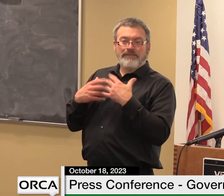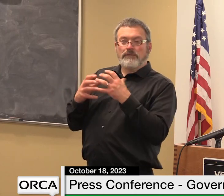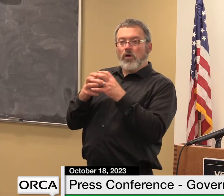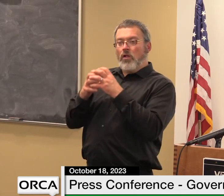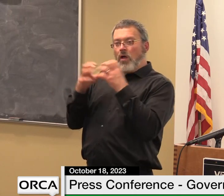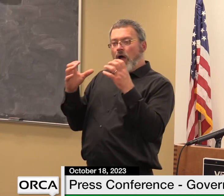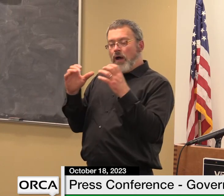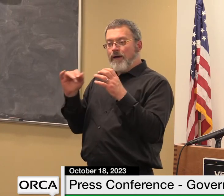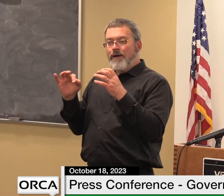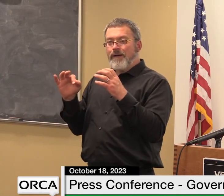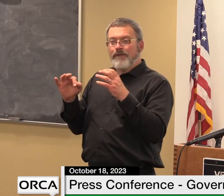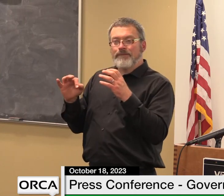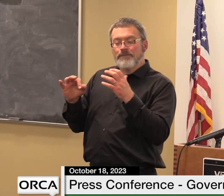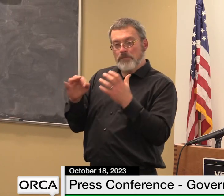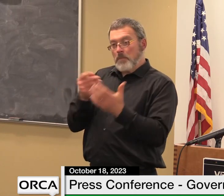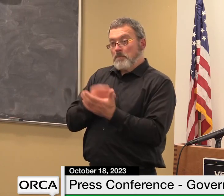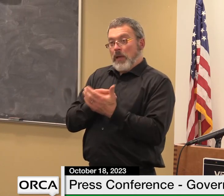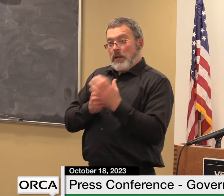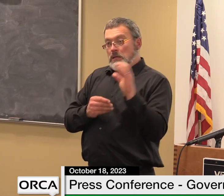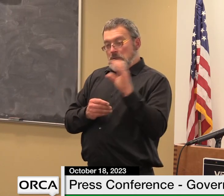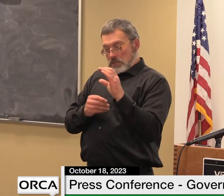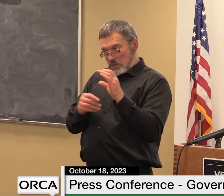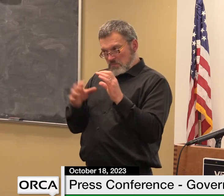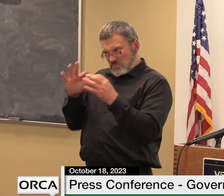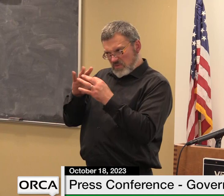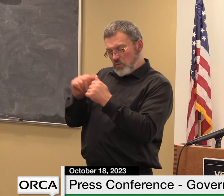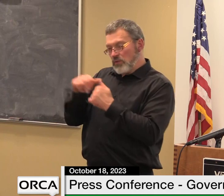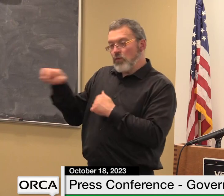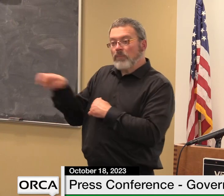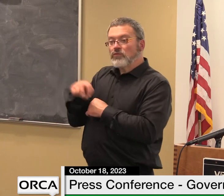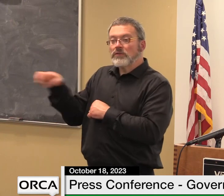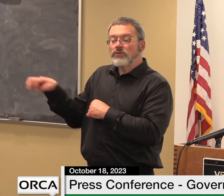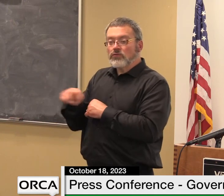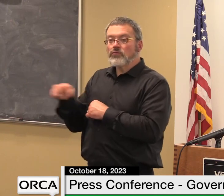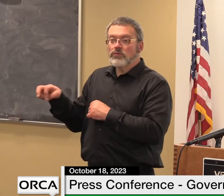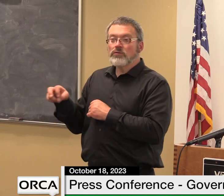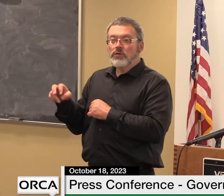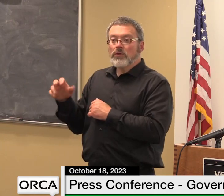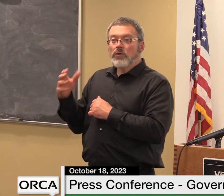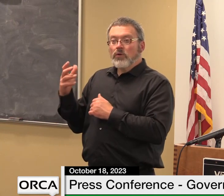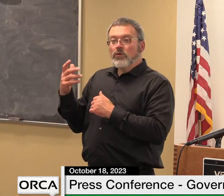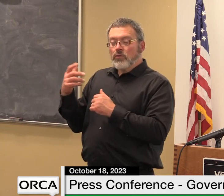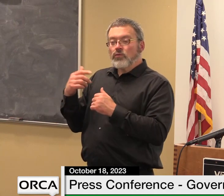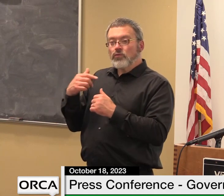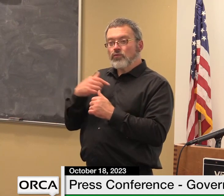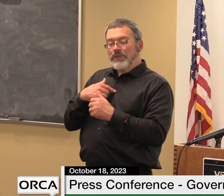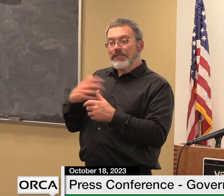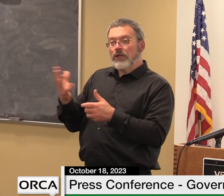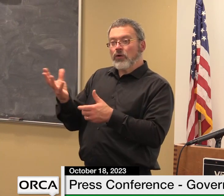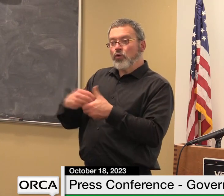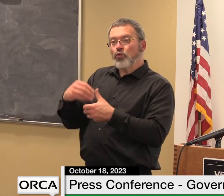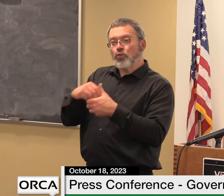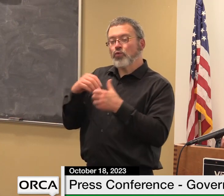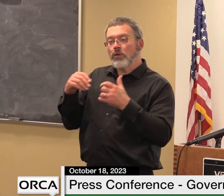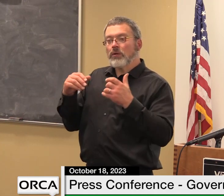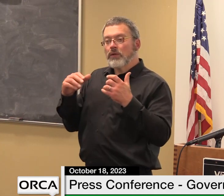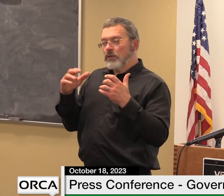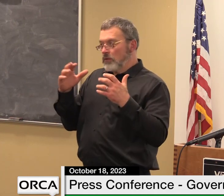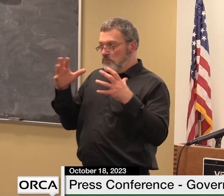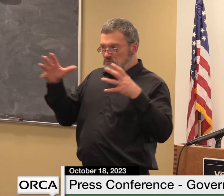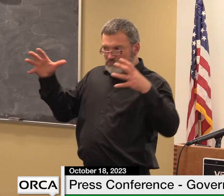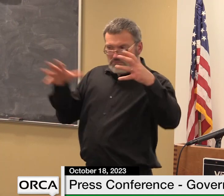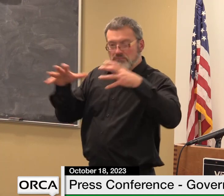of transportation. So we'll be incorporating all mitigation efforts into